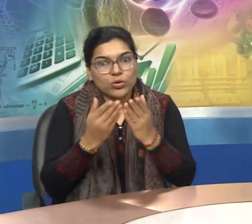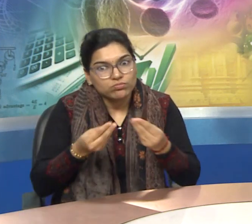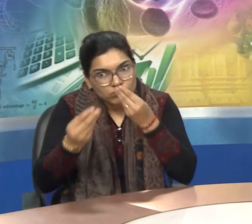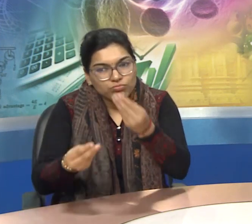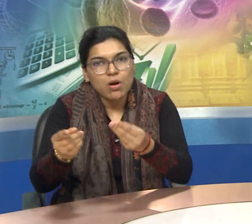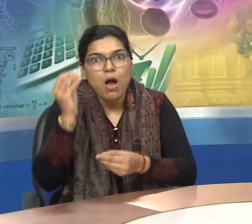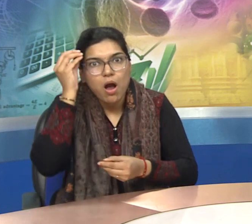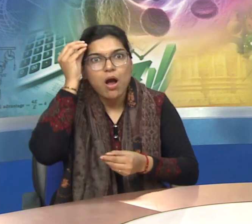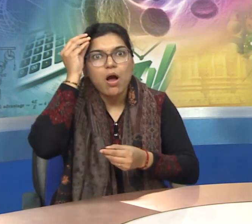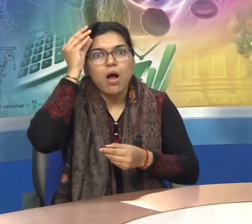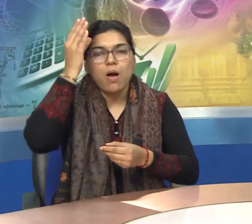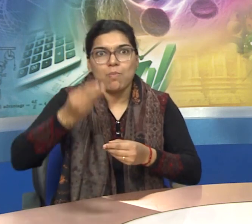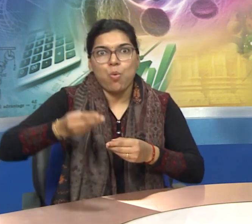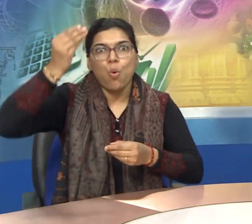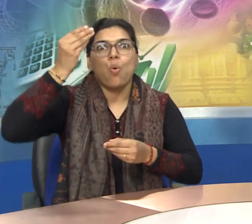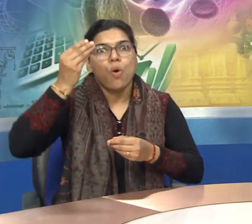different areas.